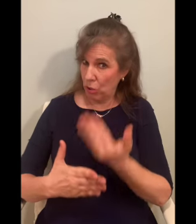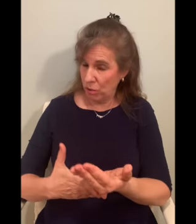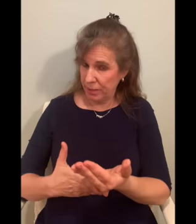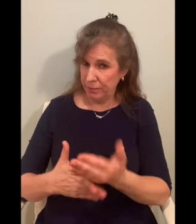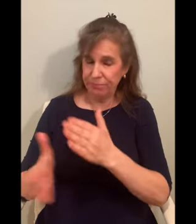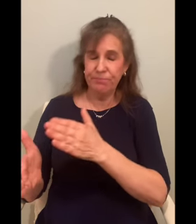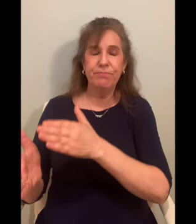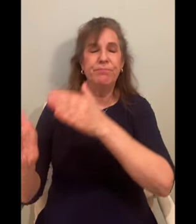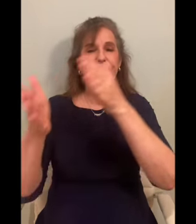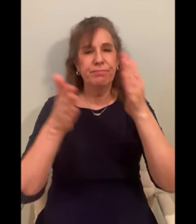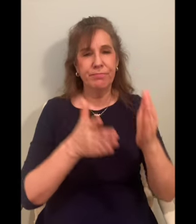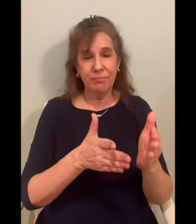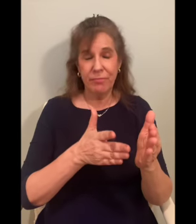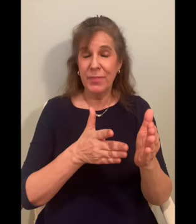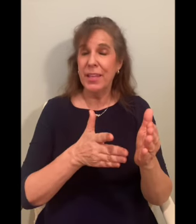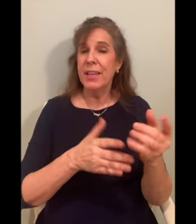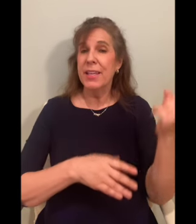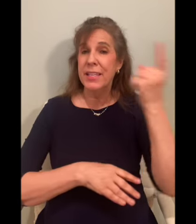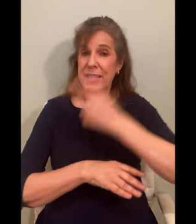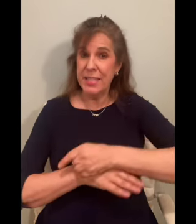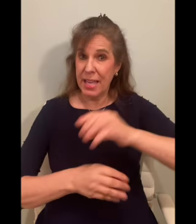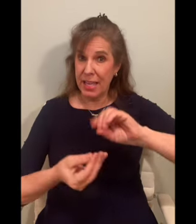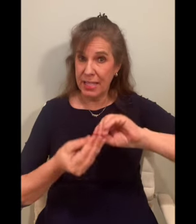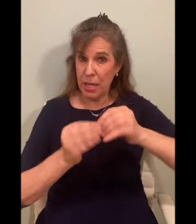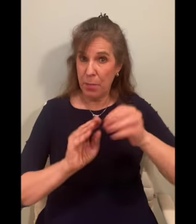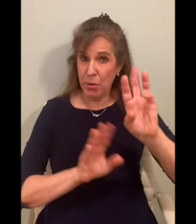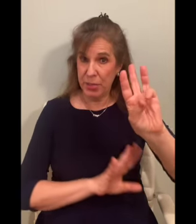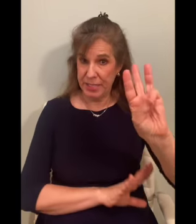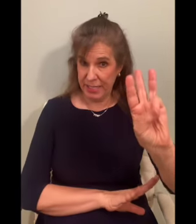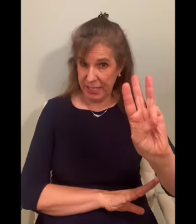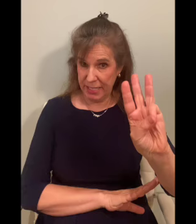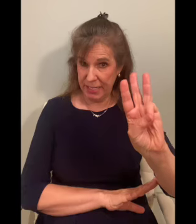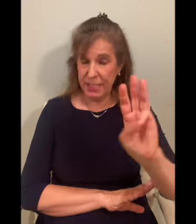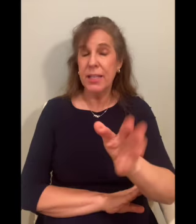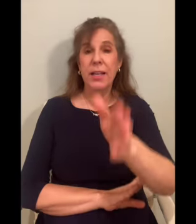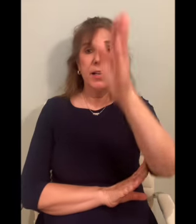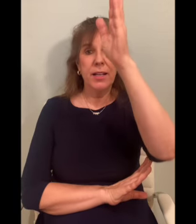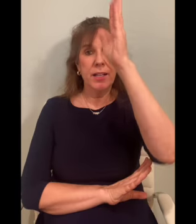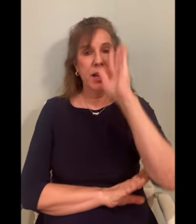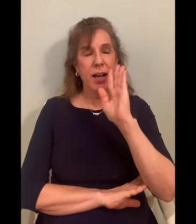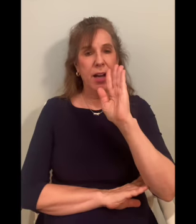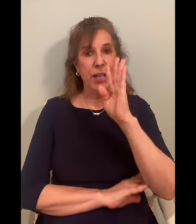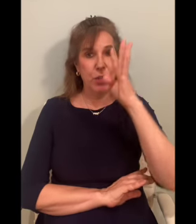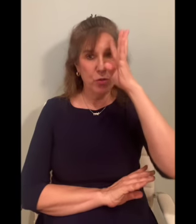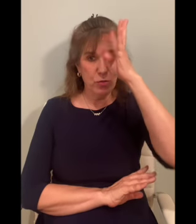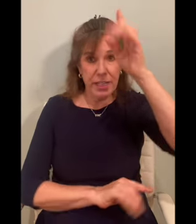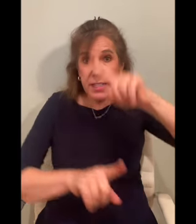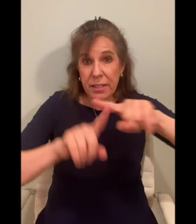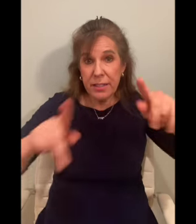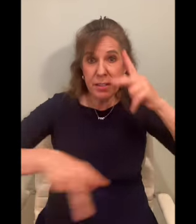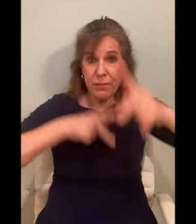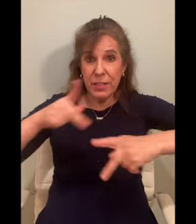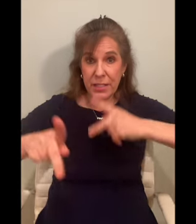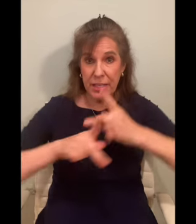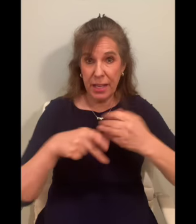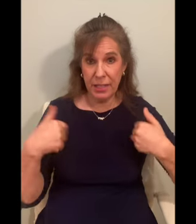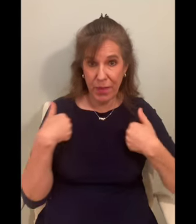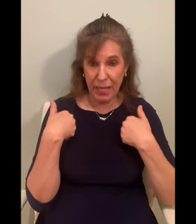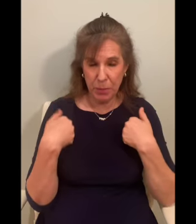also be. Then it was different kind of animals. That was birds and fish and crocodiles, which is a